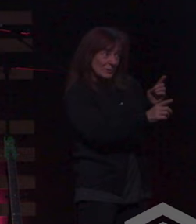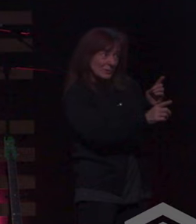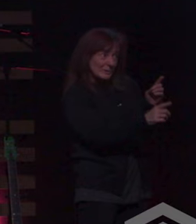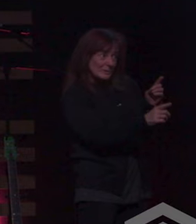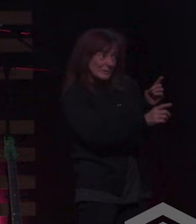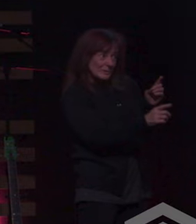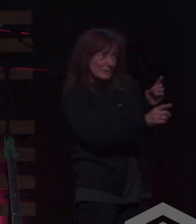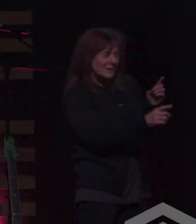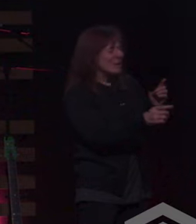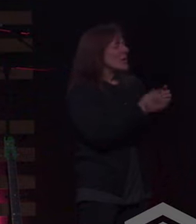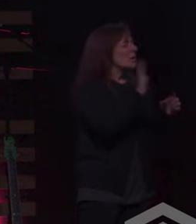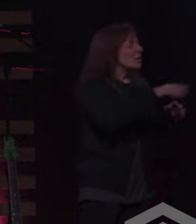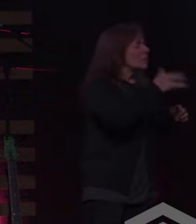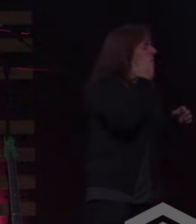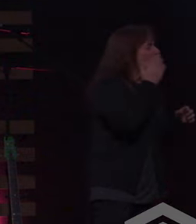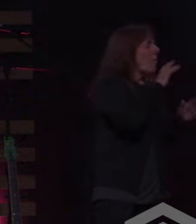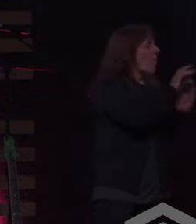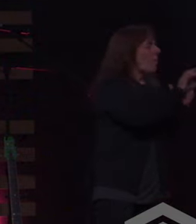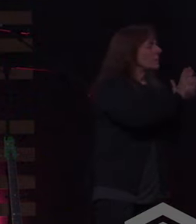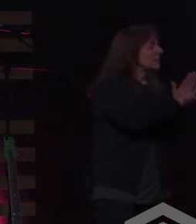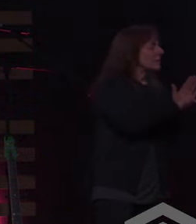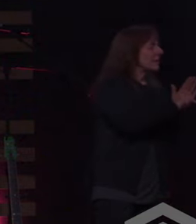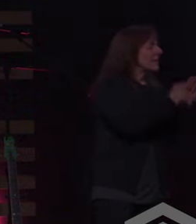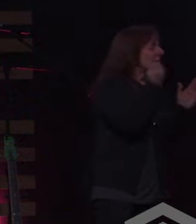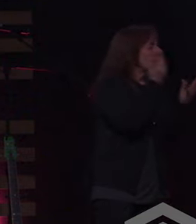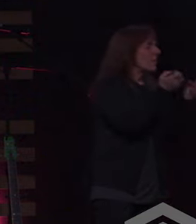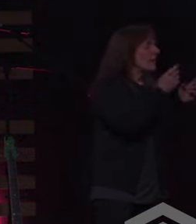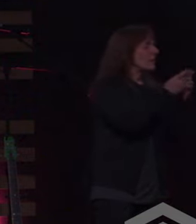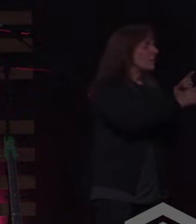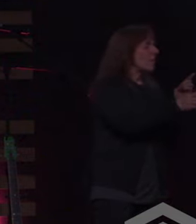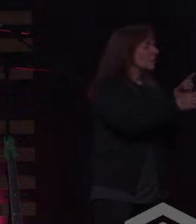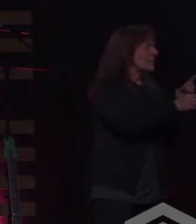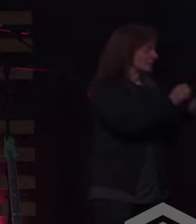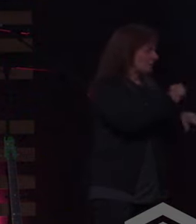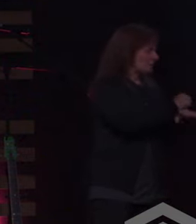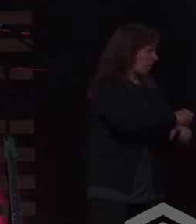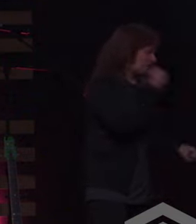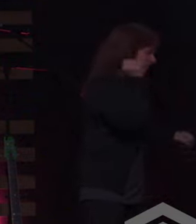you know what they used to do in the Old Testament when people got divorced? They stoned them.